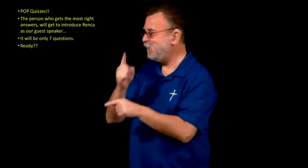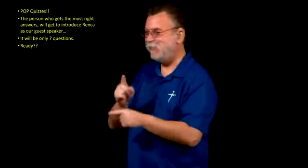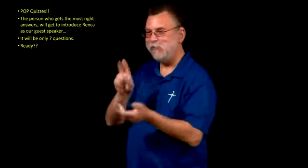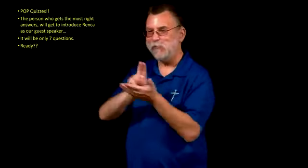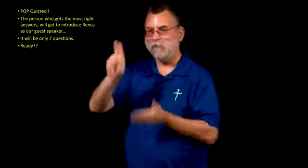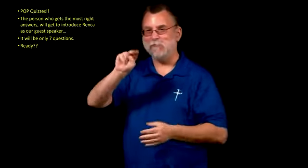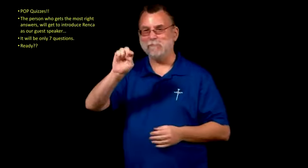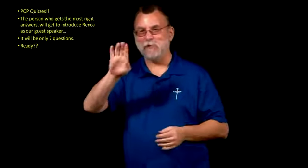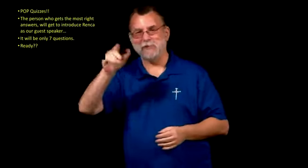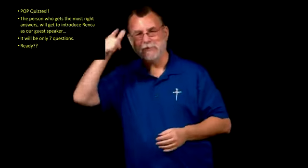UNL.